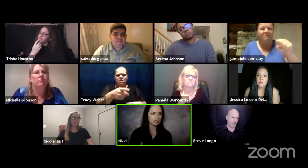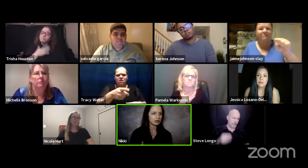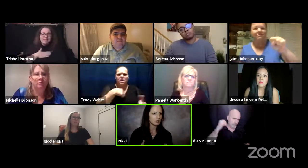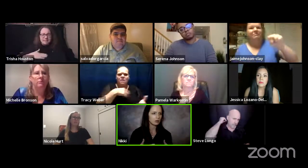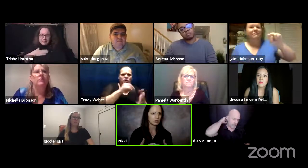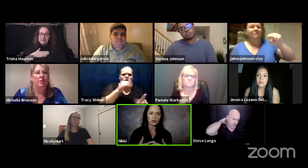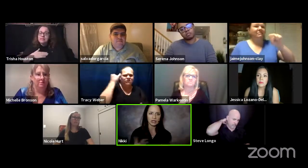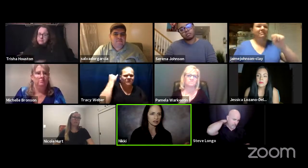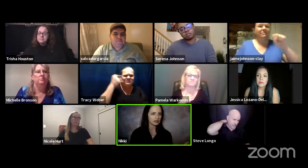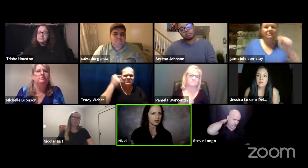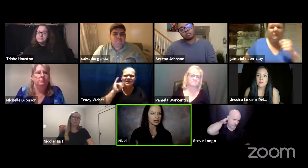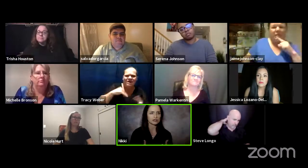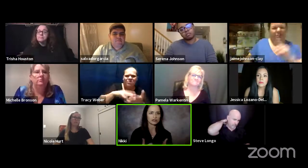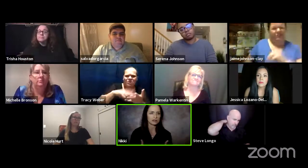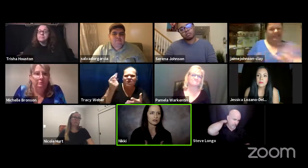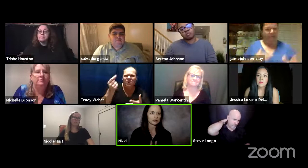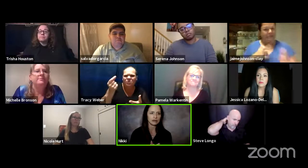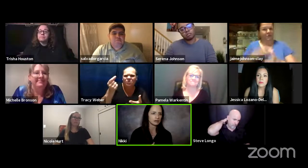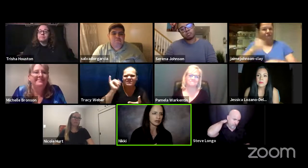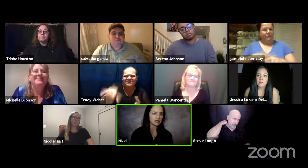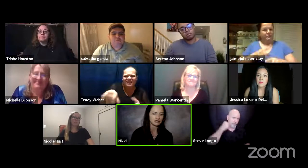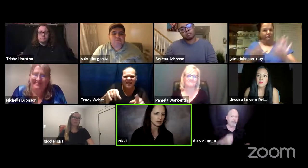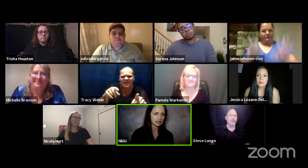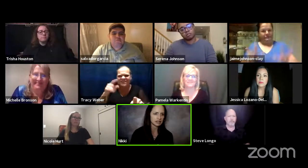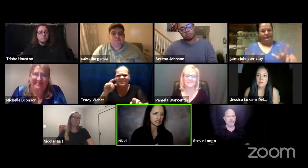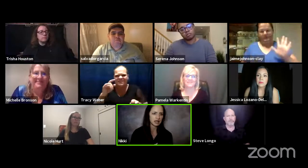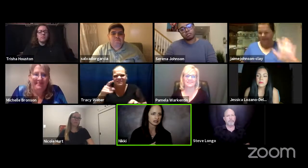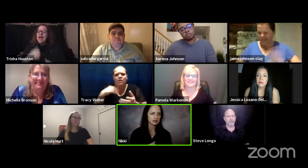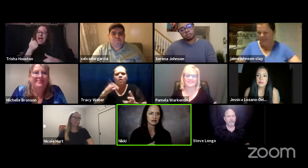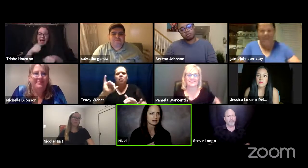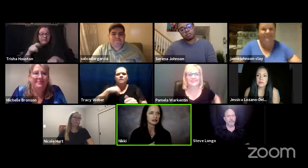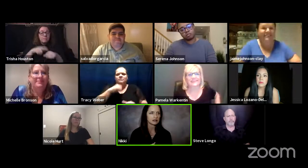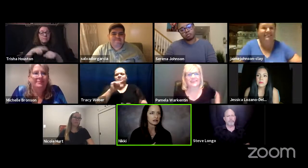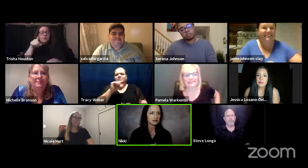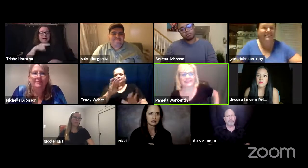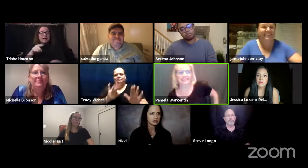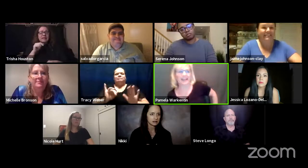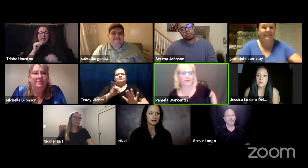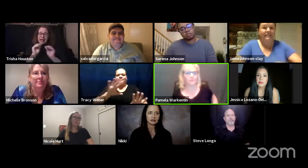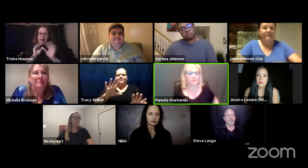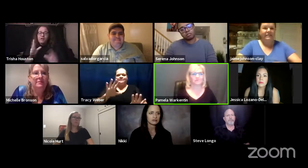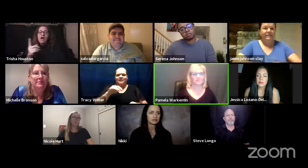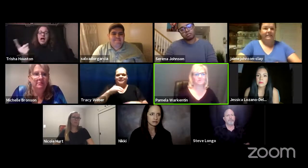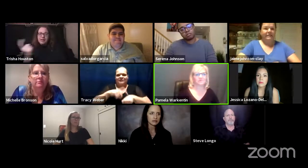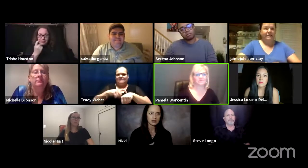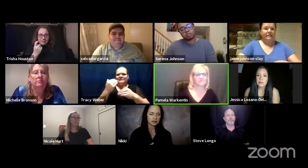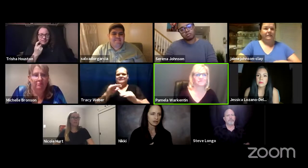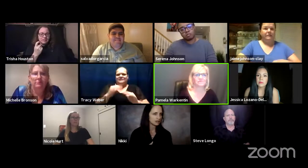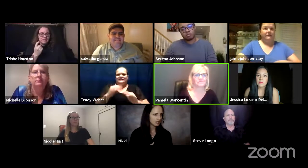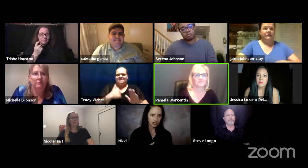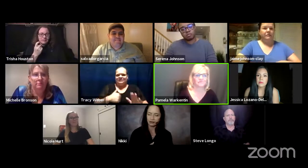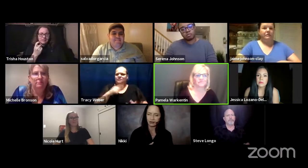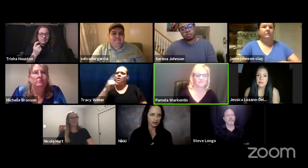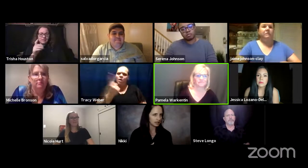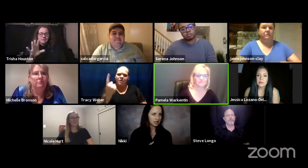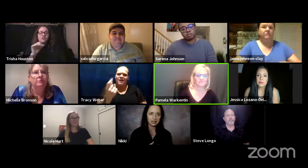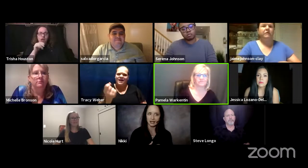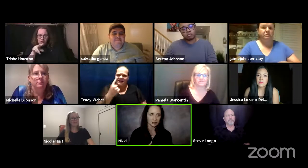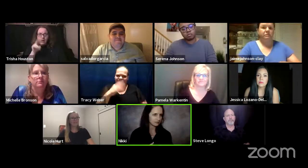question, we need clarification or something repeated, please don't hesitate to ask. Yes, thank you. Again, anytime